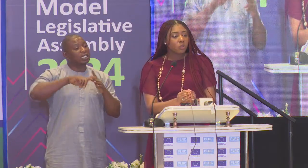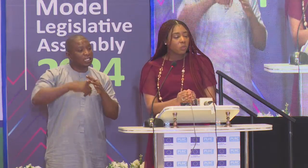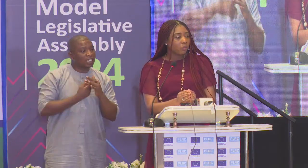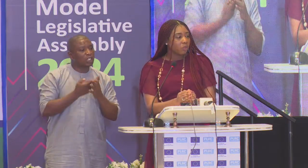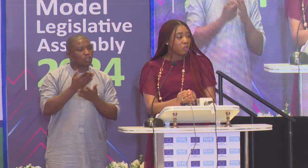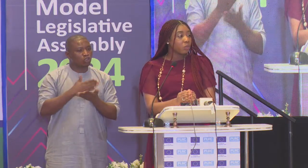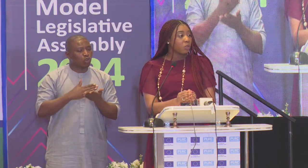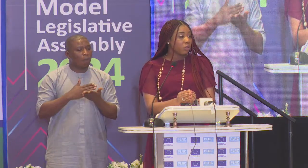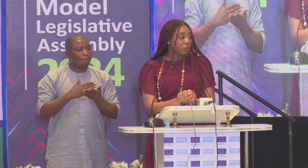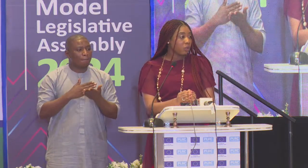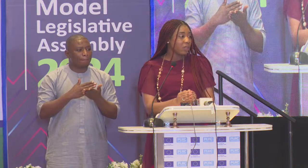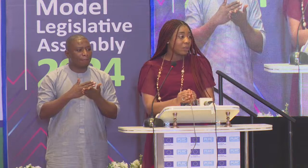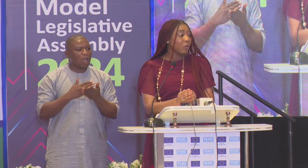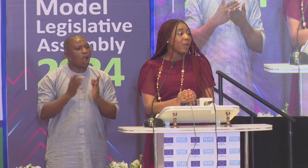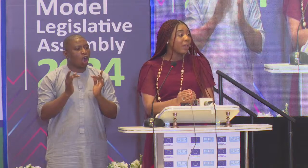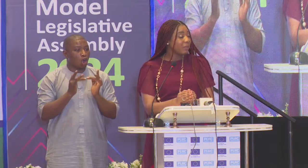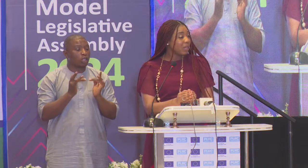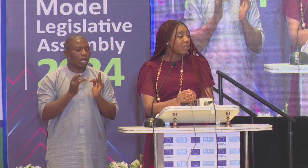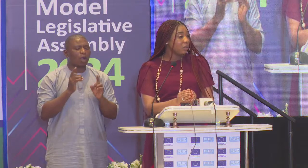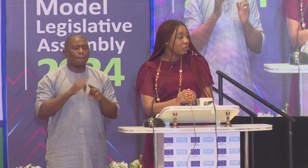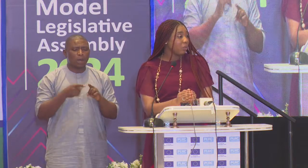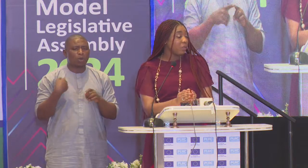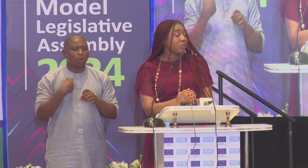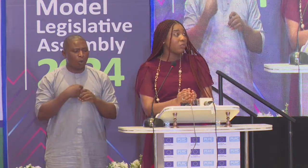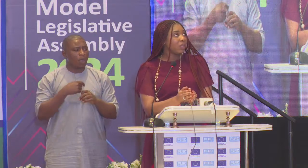some sort of contact. But we